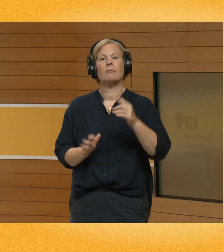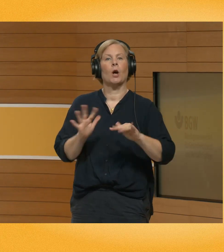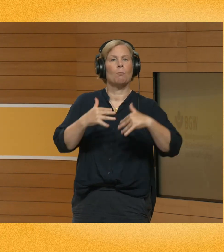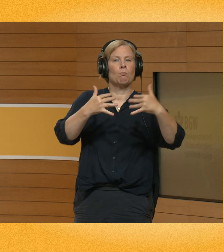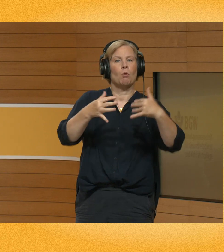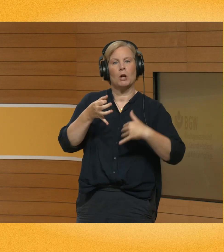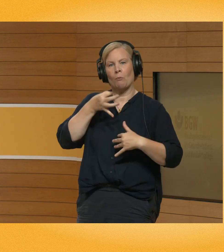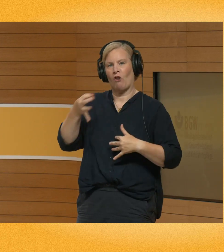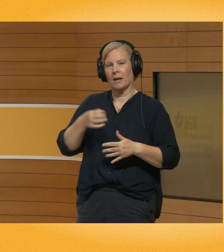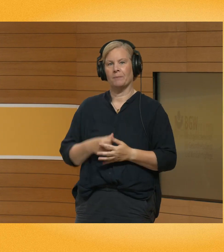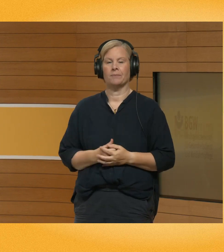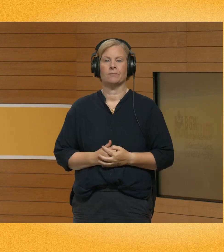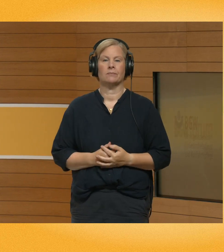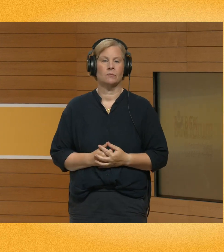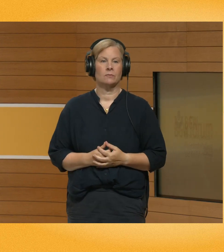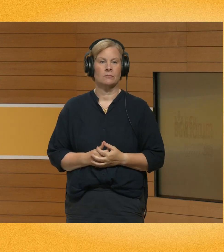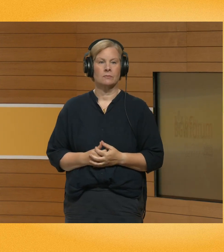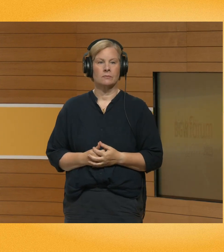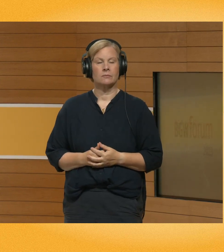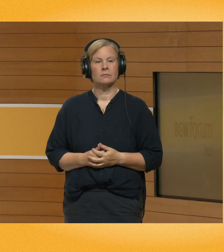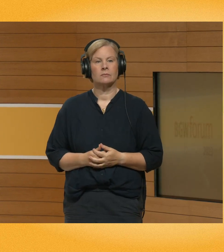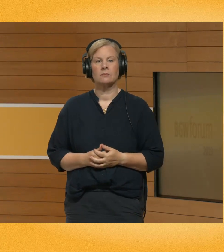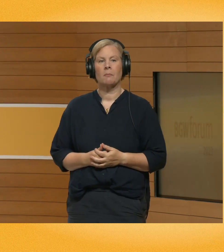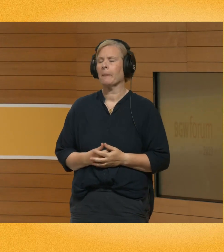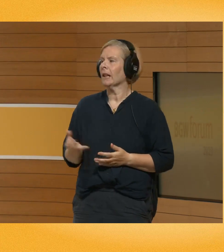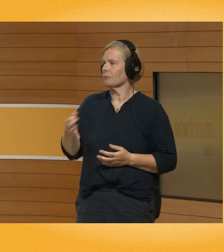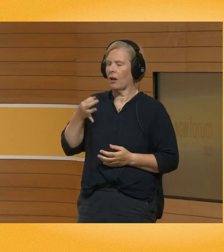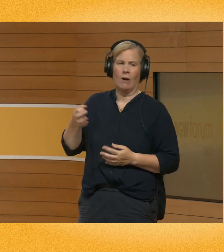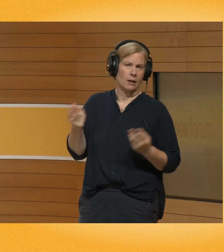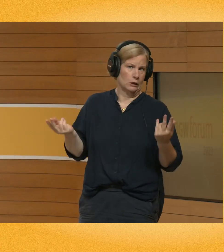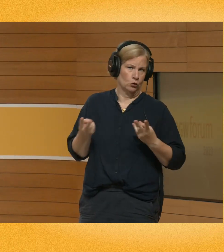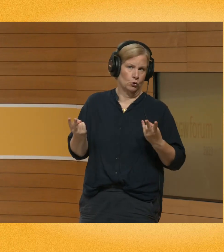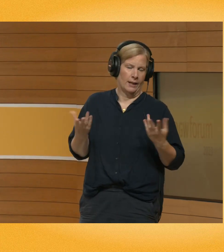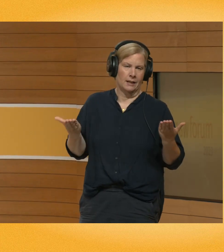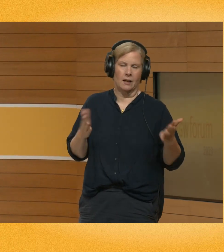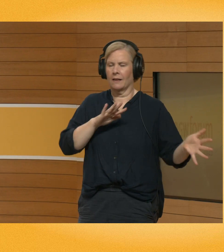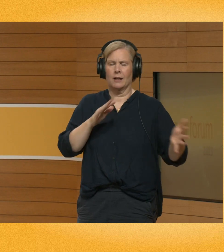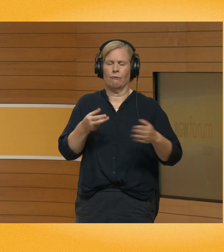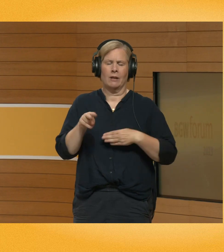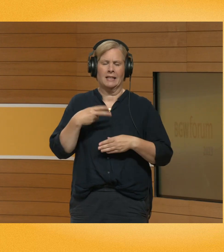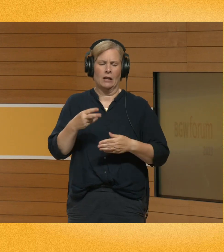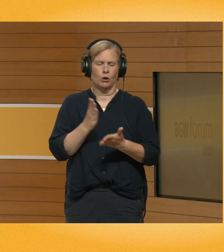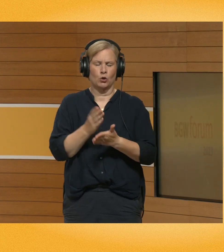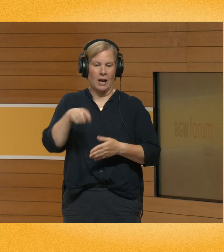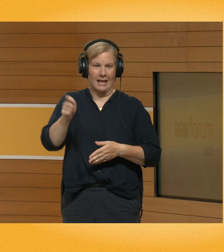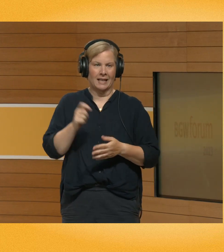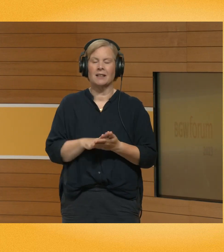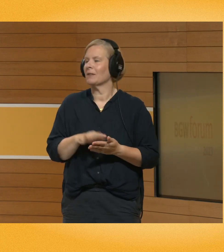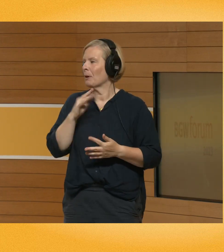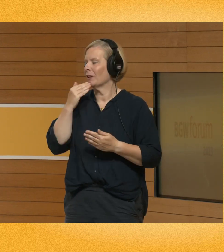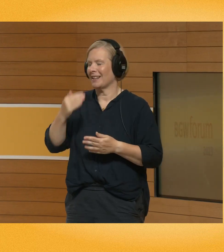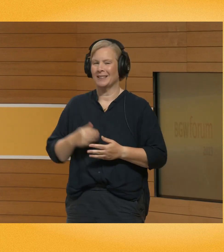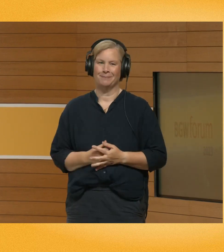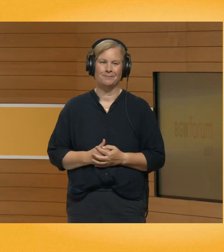My question went in a similar direction, so it may be already answered. But thank you for your time and your presentation.